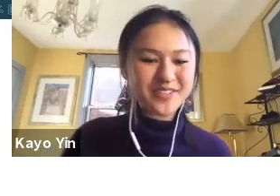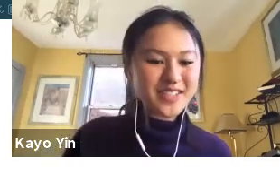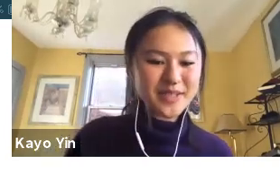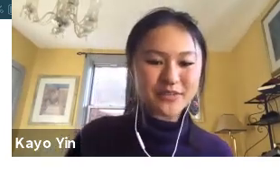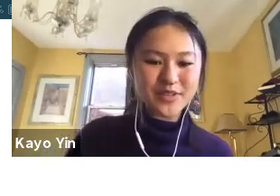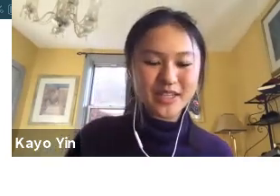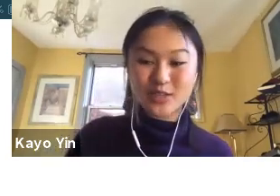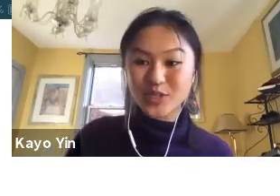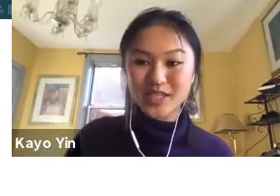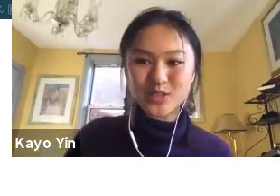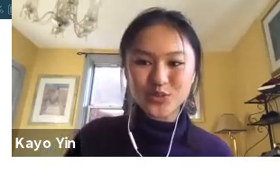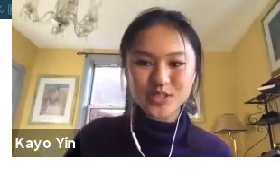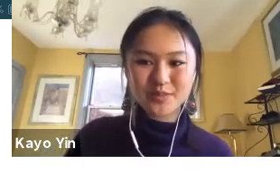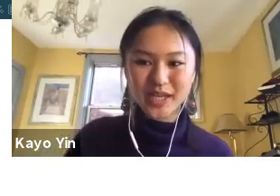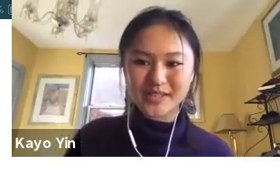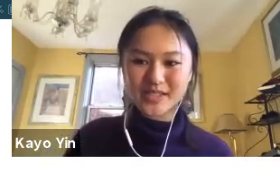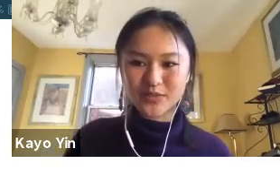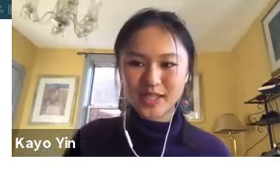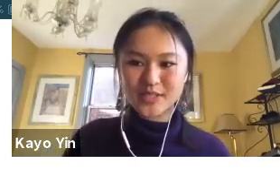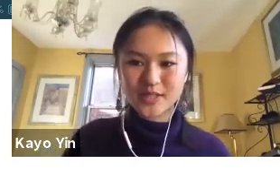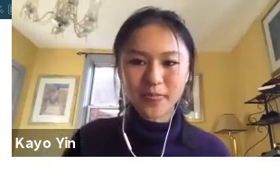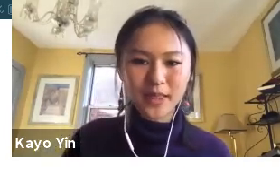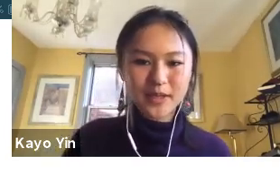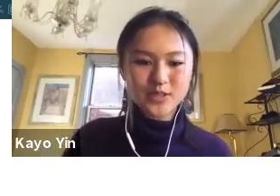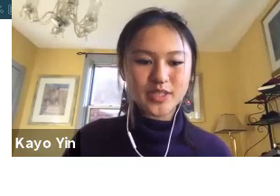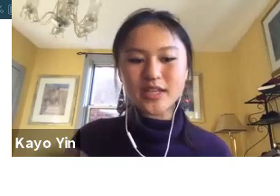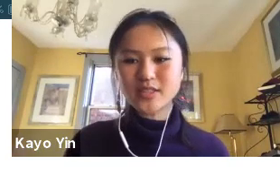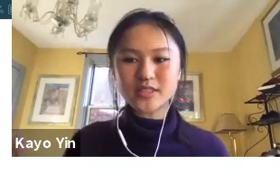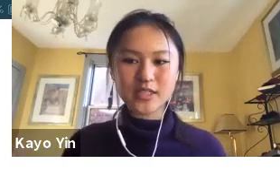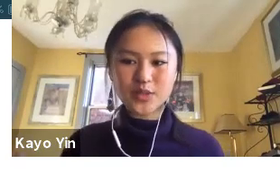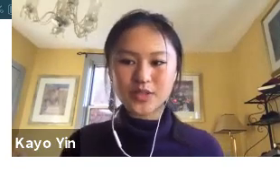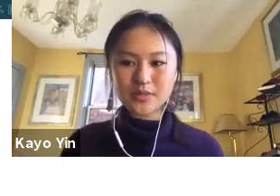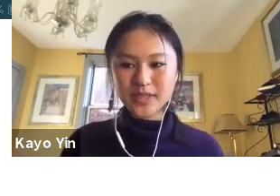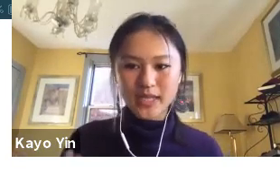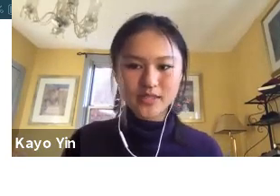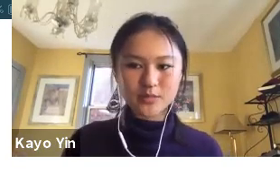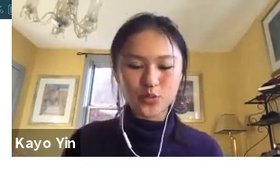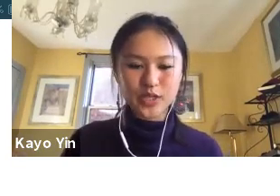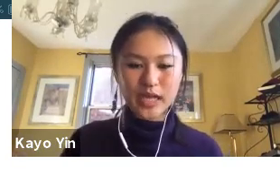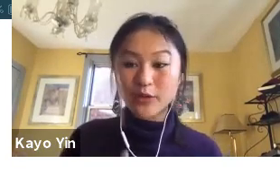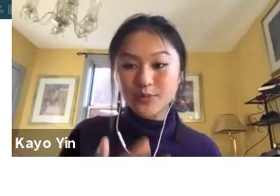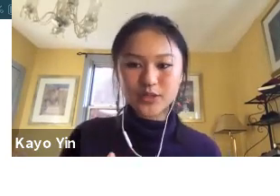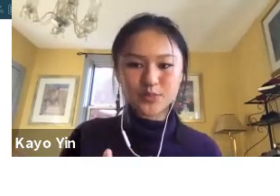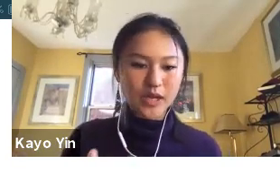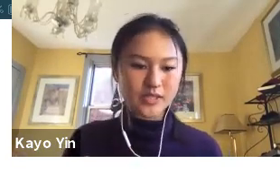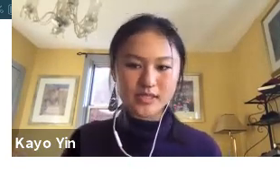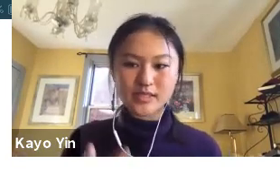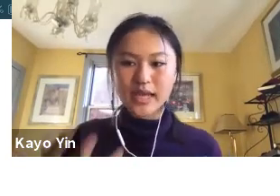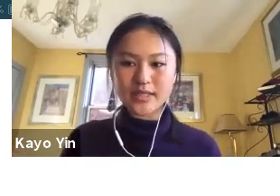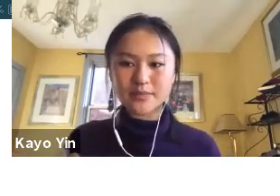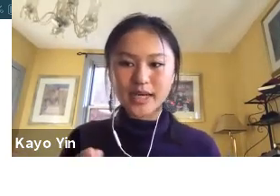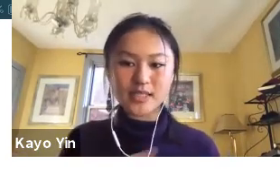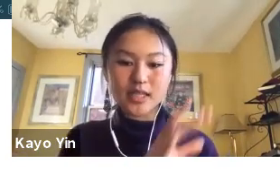So like first, let me give you like a quick intuition behind self-attention. So attention in general is a mechanism where our model